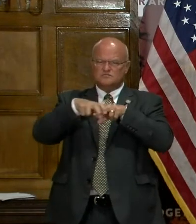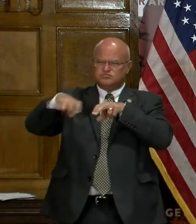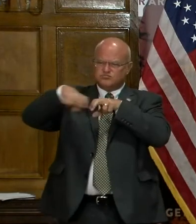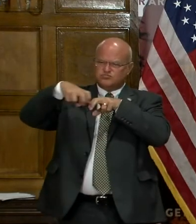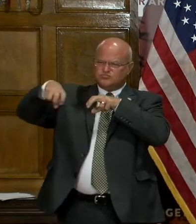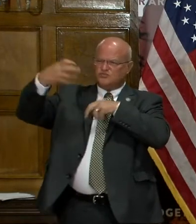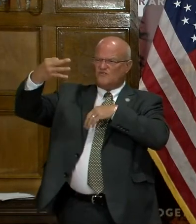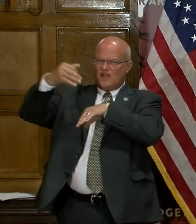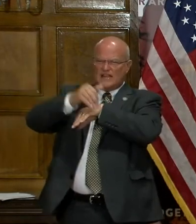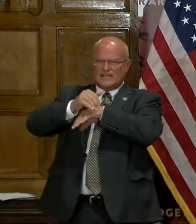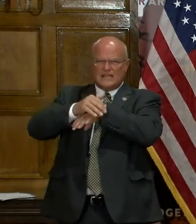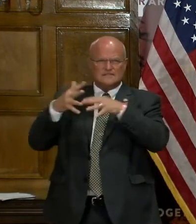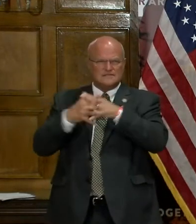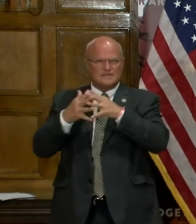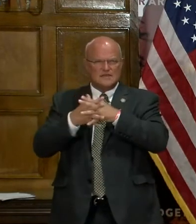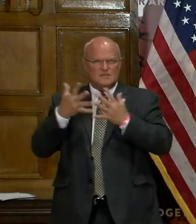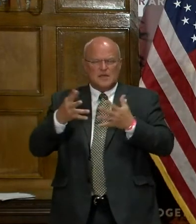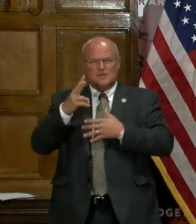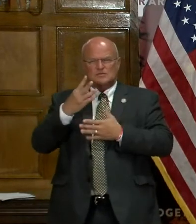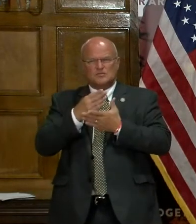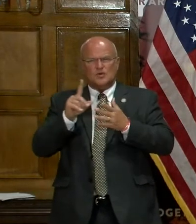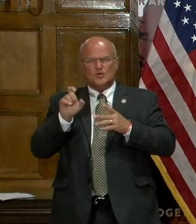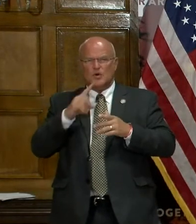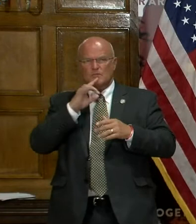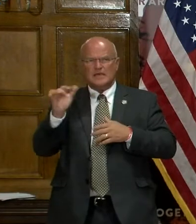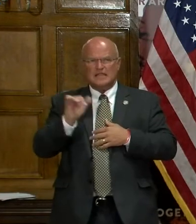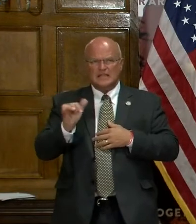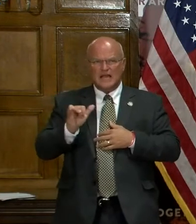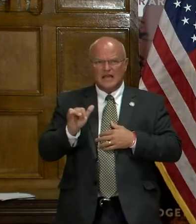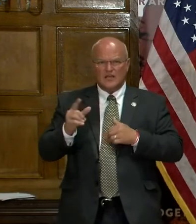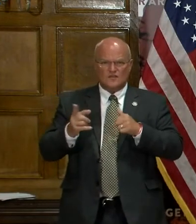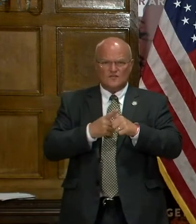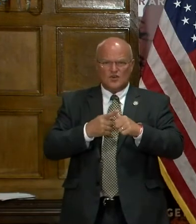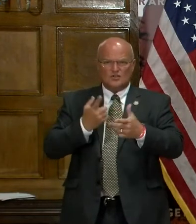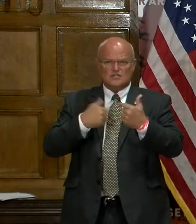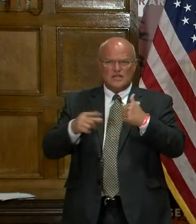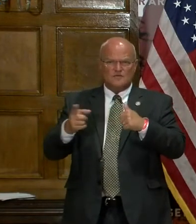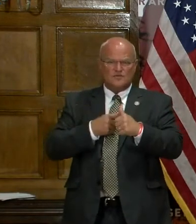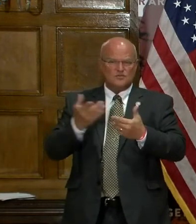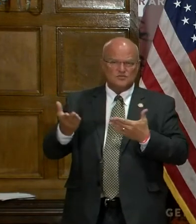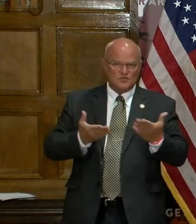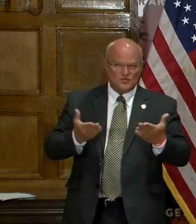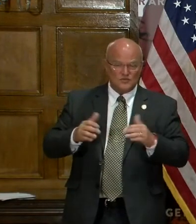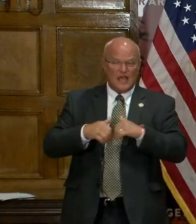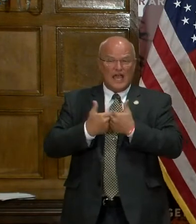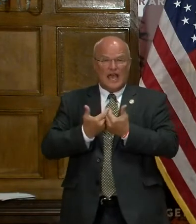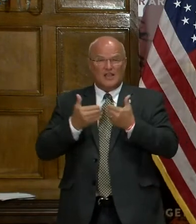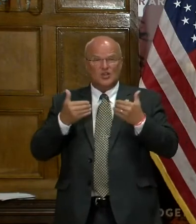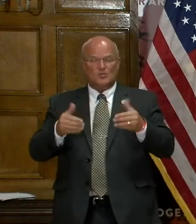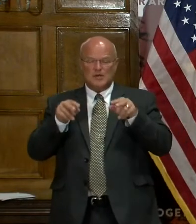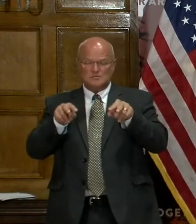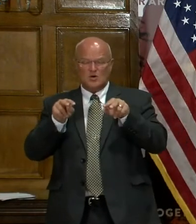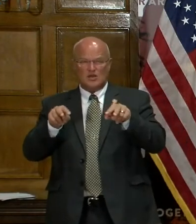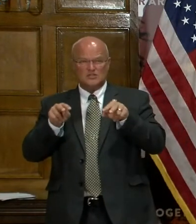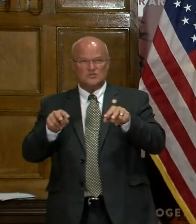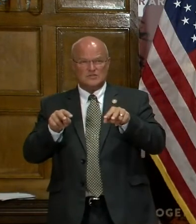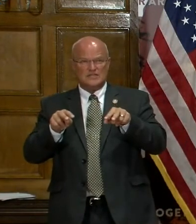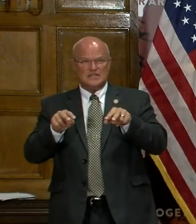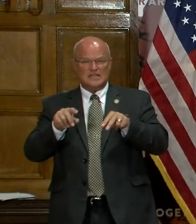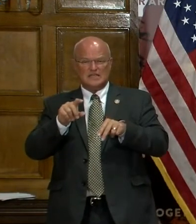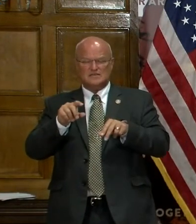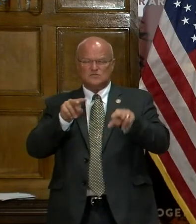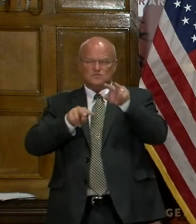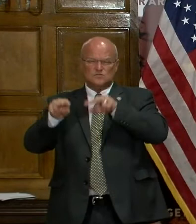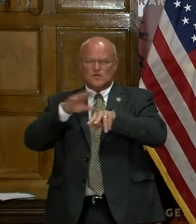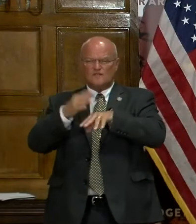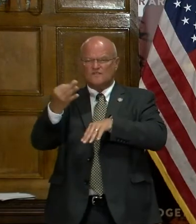nights. Maybe a two-part question. Will it be like kind of first come, first serve? And then how do you go about monitoring and policing that